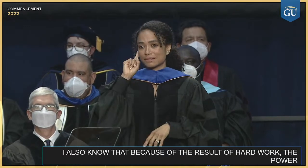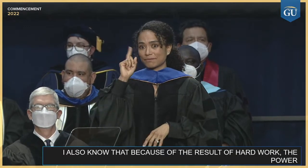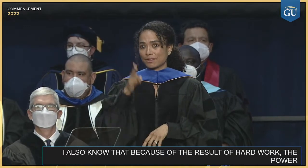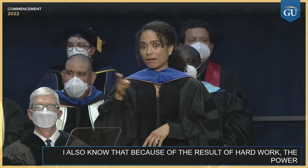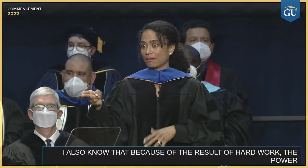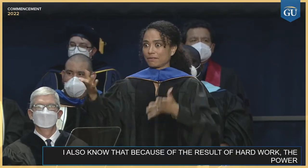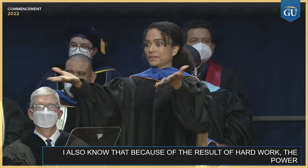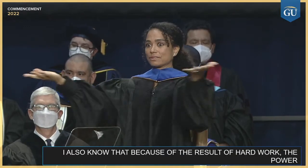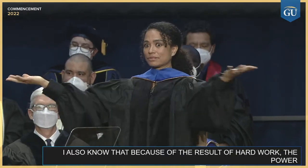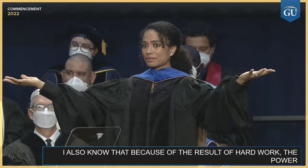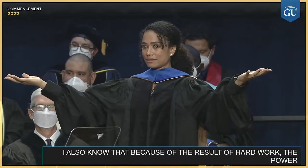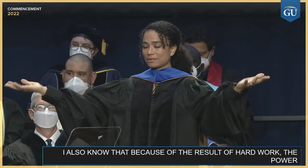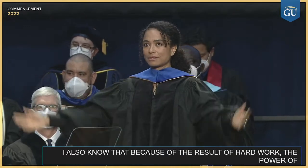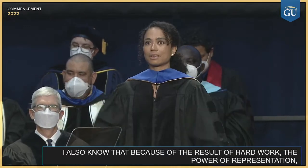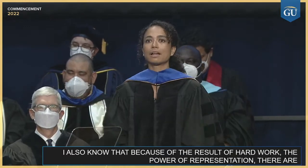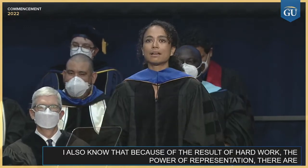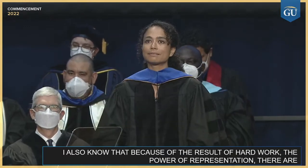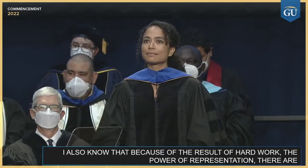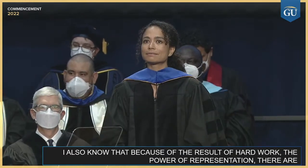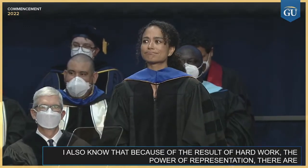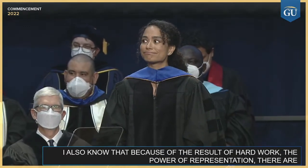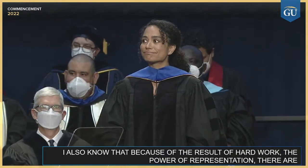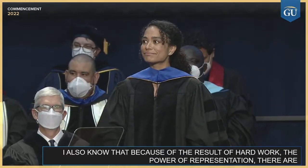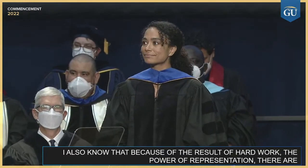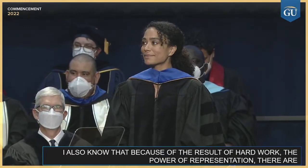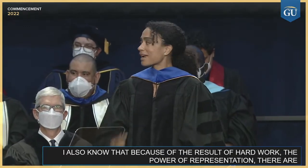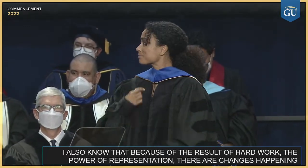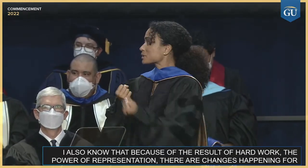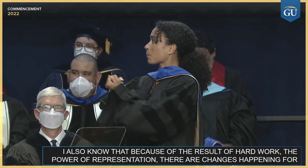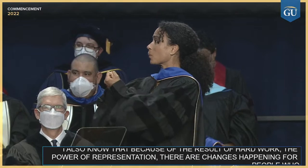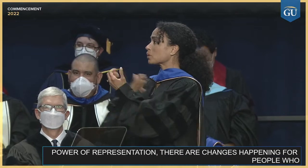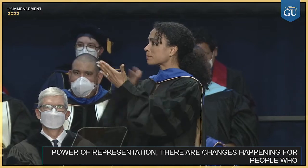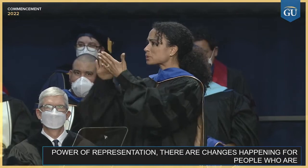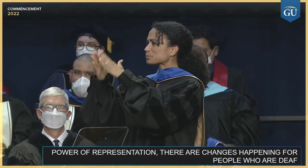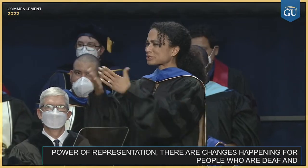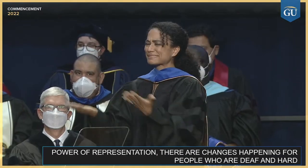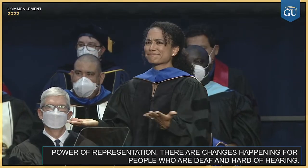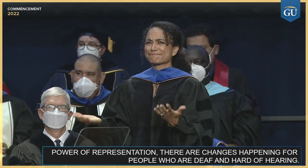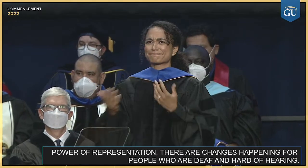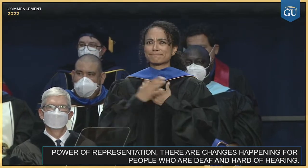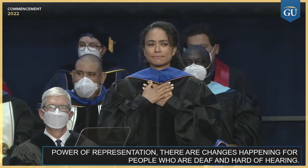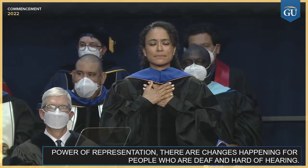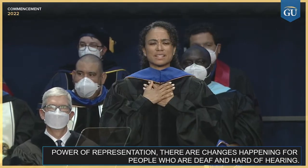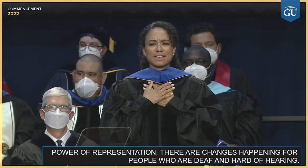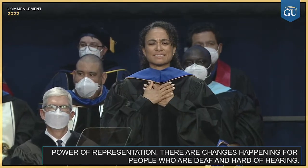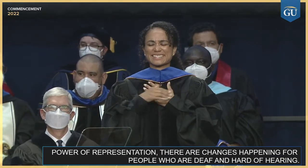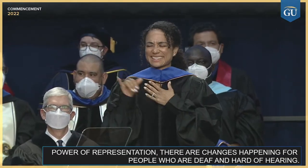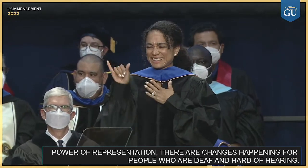There are changes that are happening for people who are deaf and hard of hearing. I'm supporting my community.